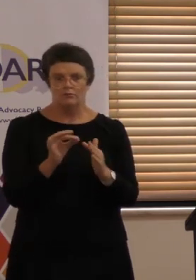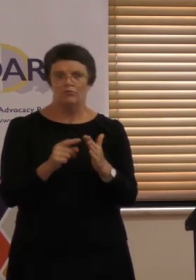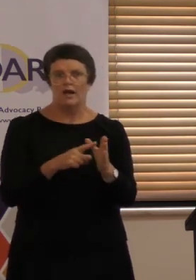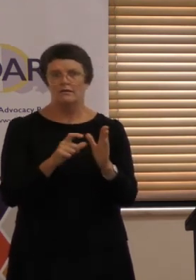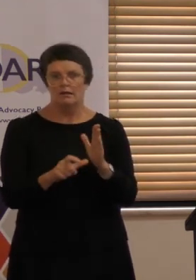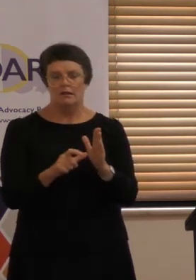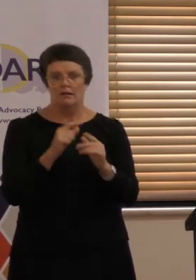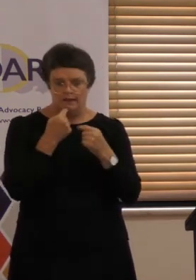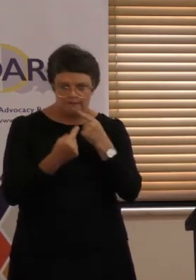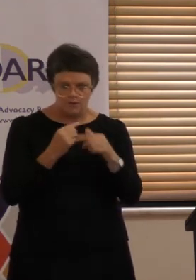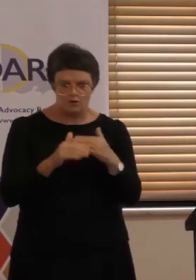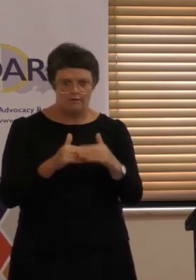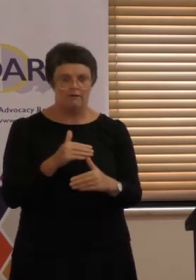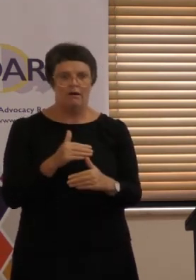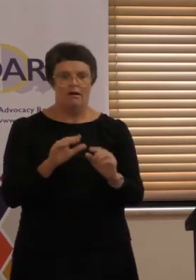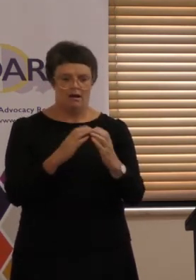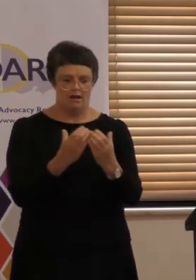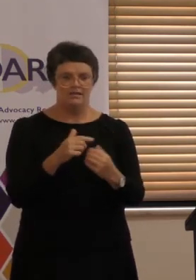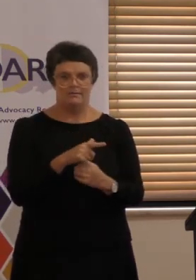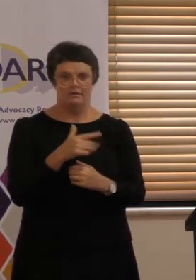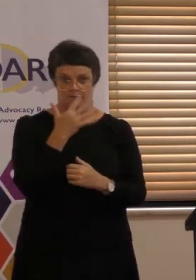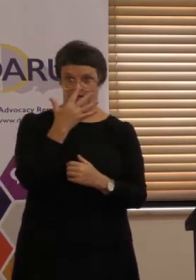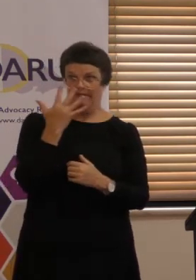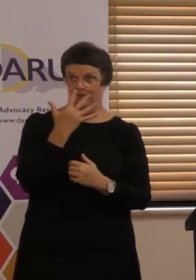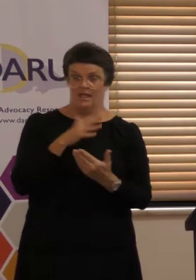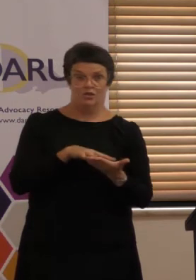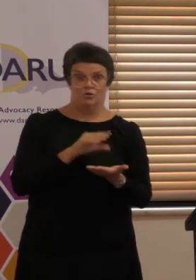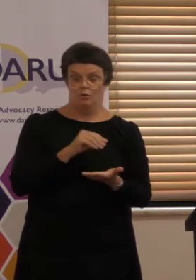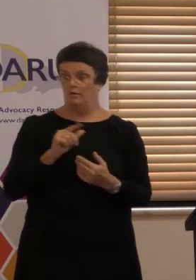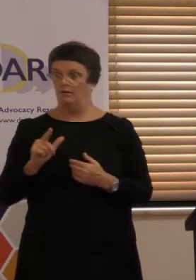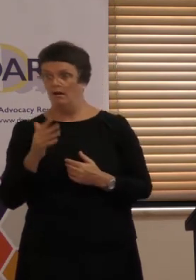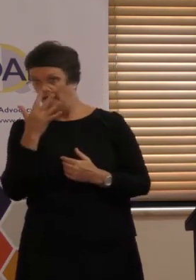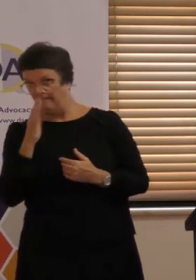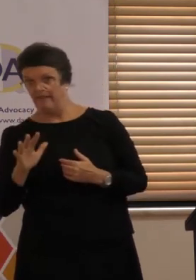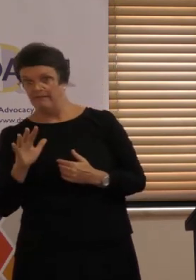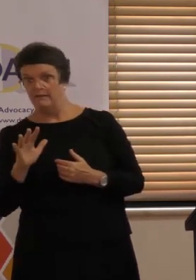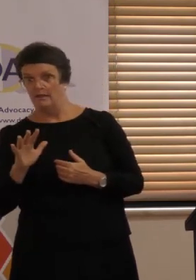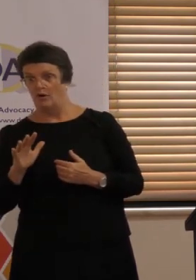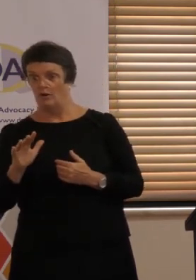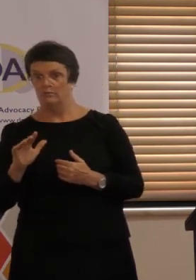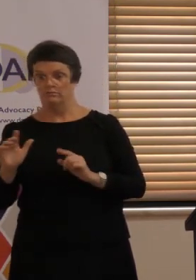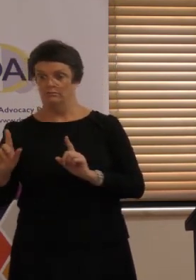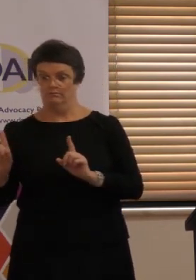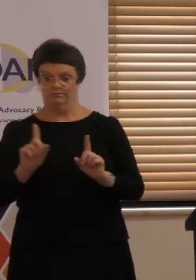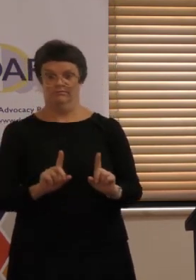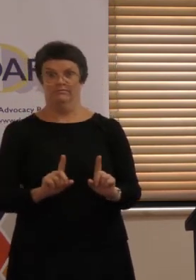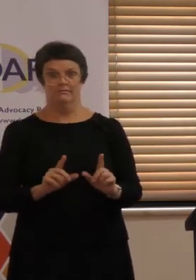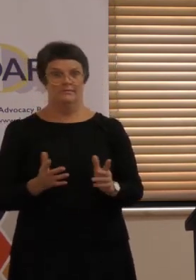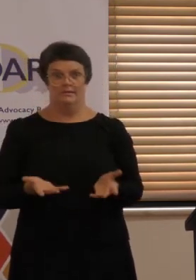years old and there's a 50-year-old woman sitting beside you in class, I'm sorry, you don't look like the kid everybody else wants to sit next